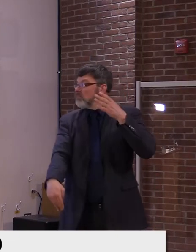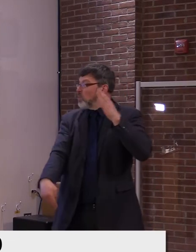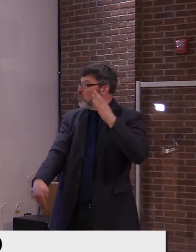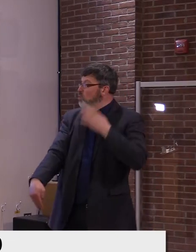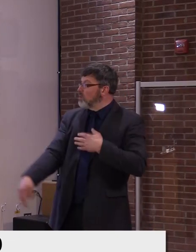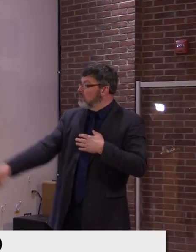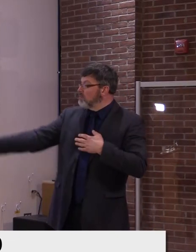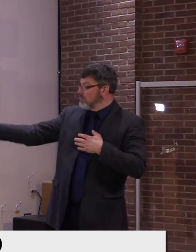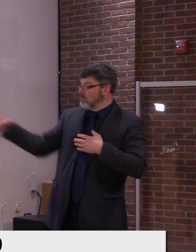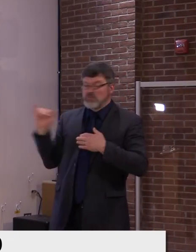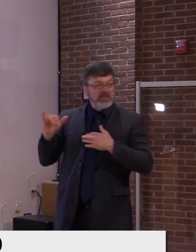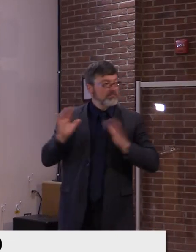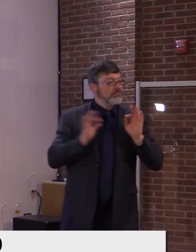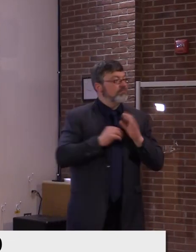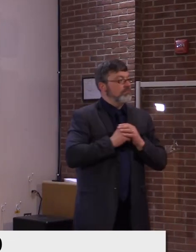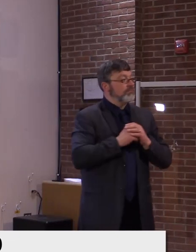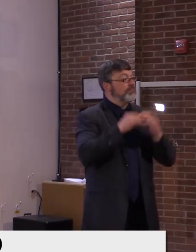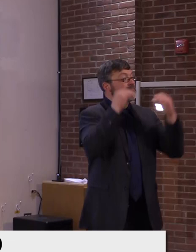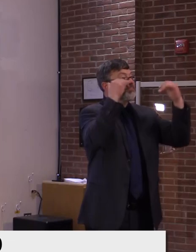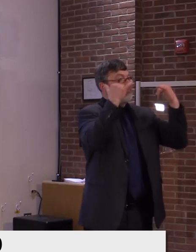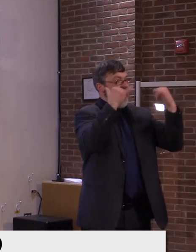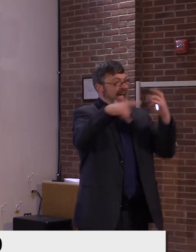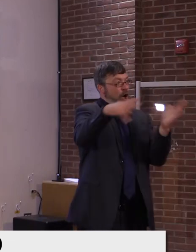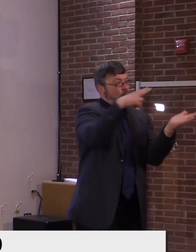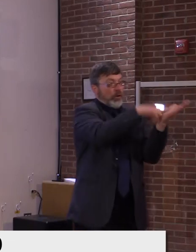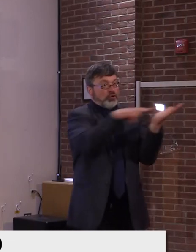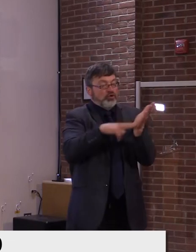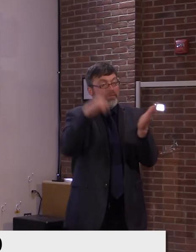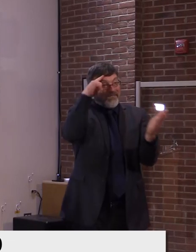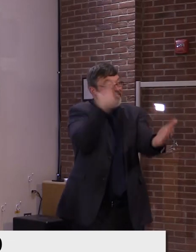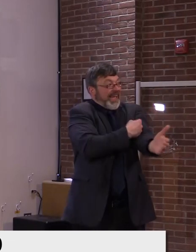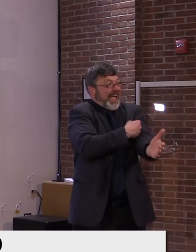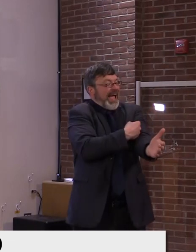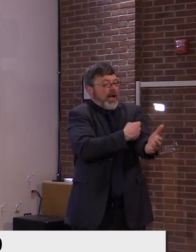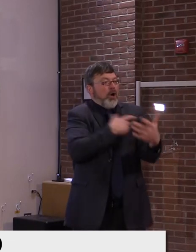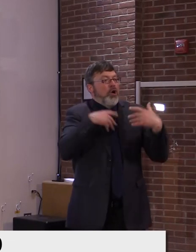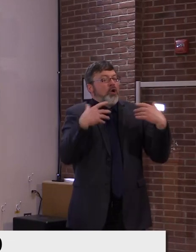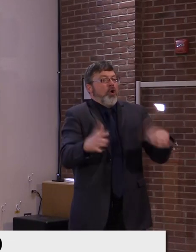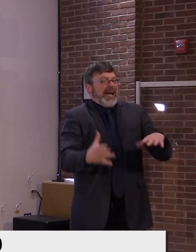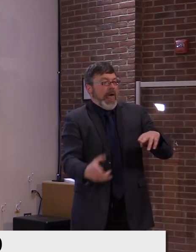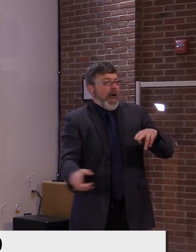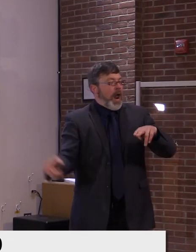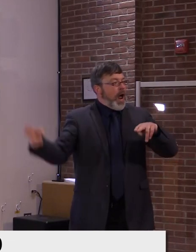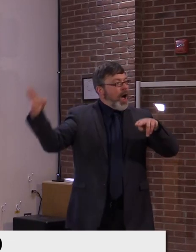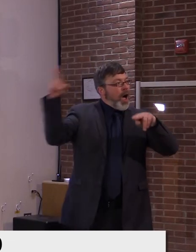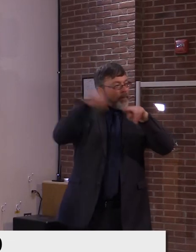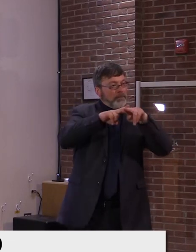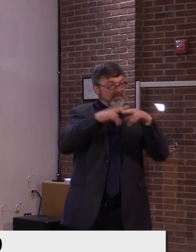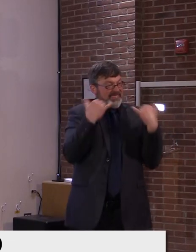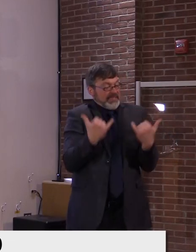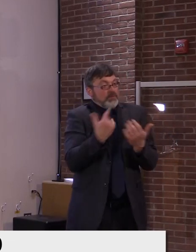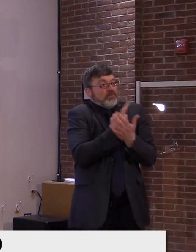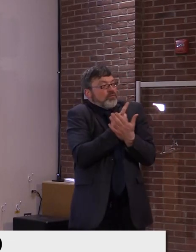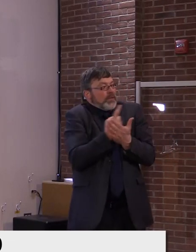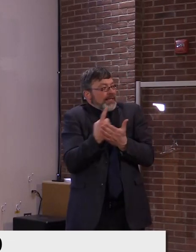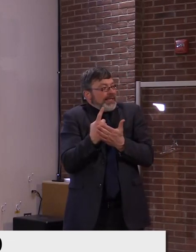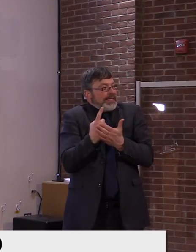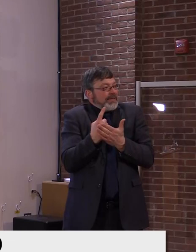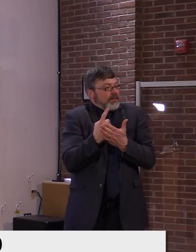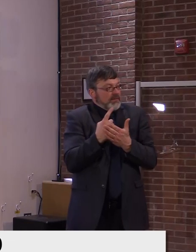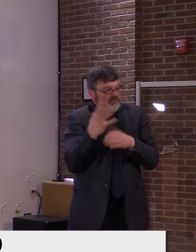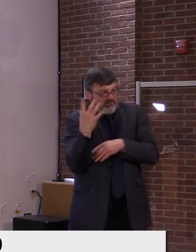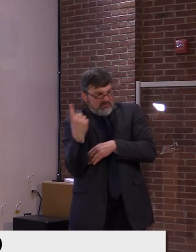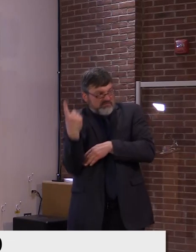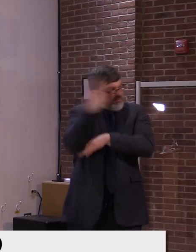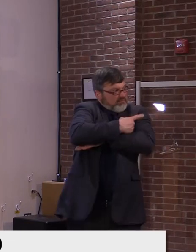This week, we again set a new vaccine record, vaccinating over 11,000 people in a single day. And